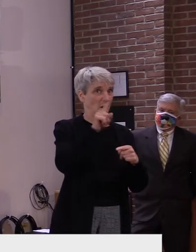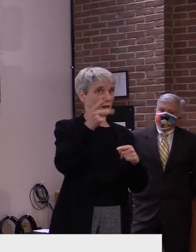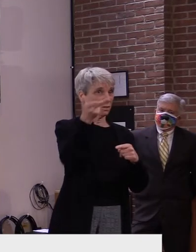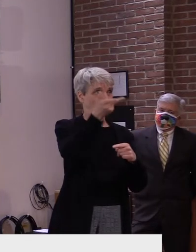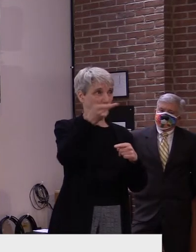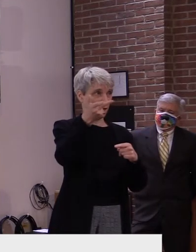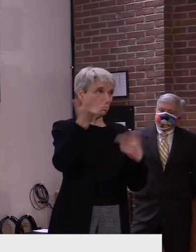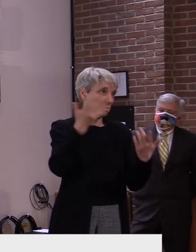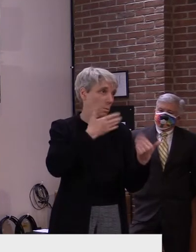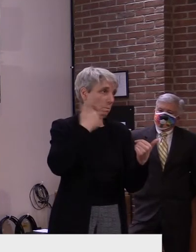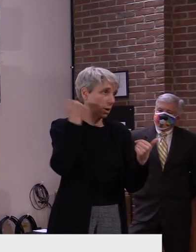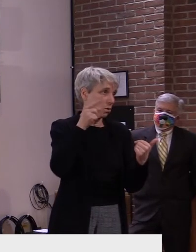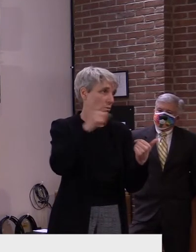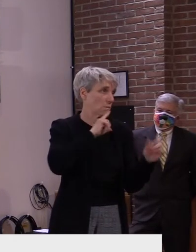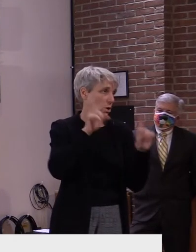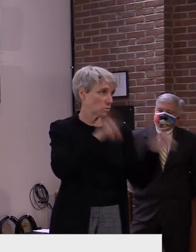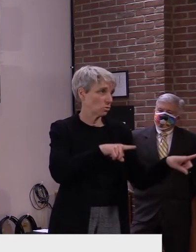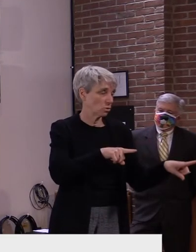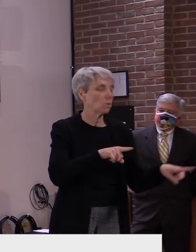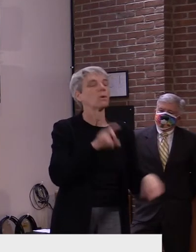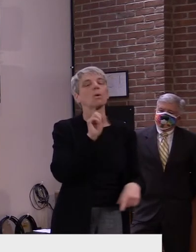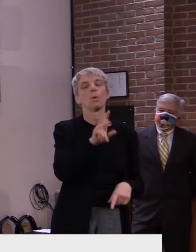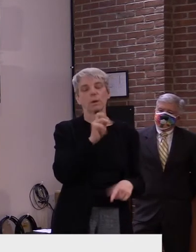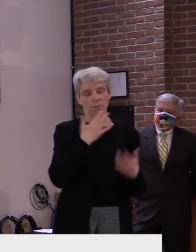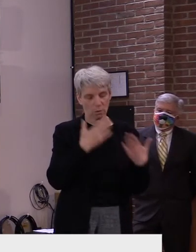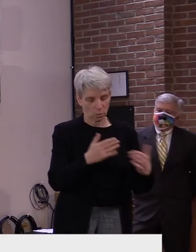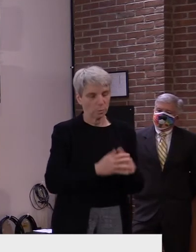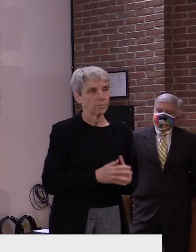Aaron, VT Digger.